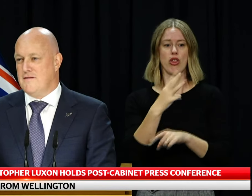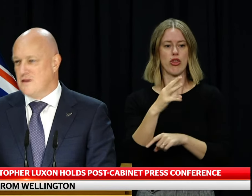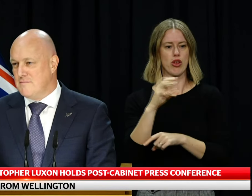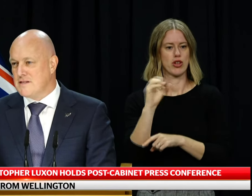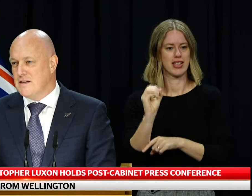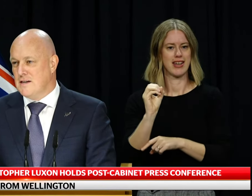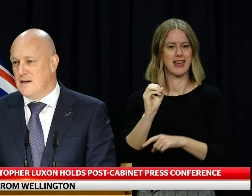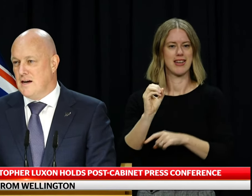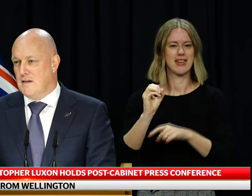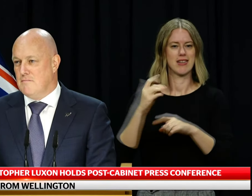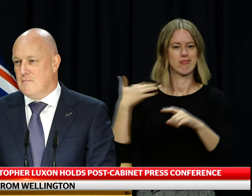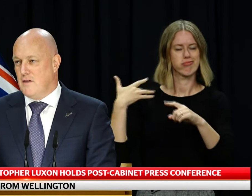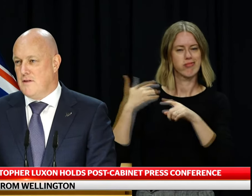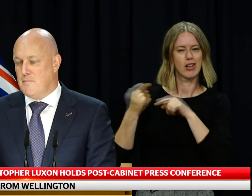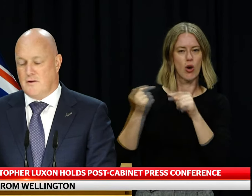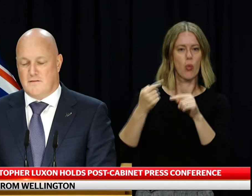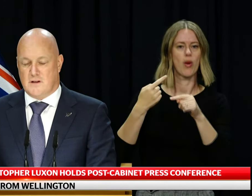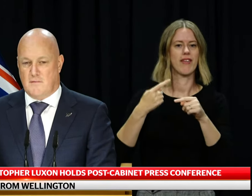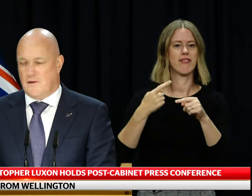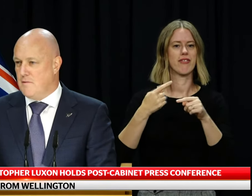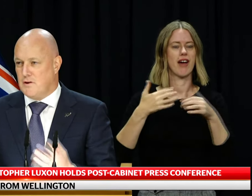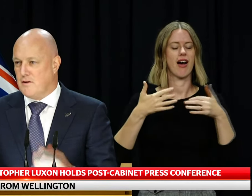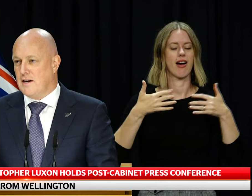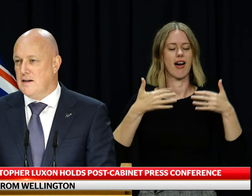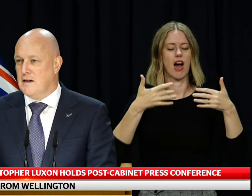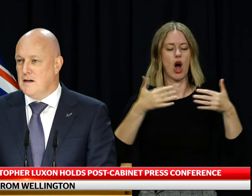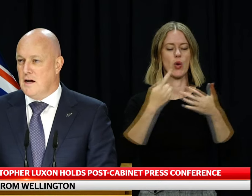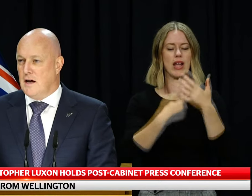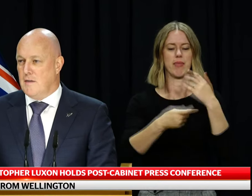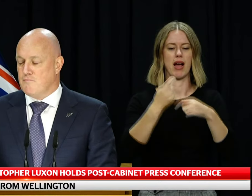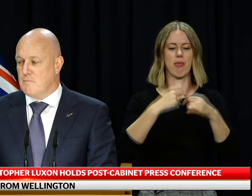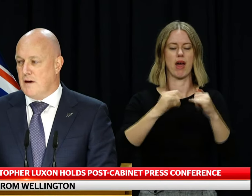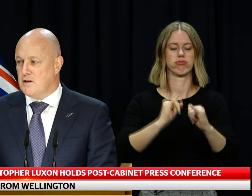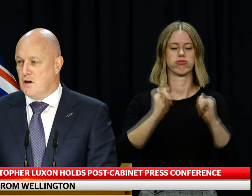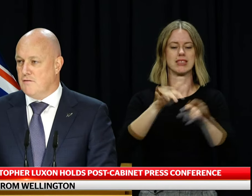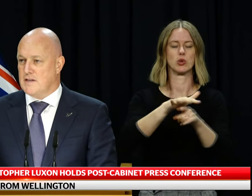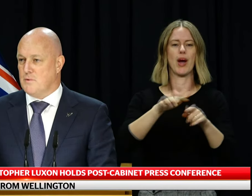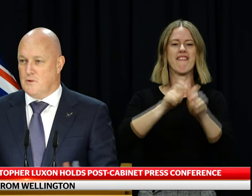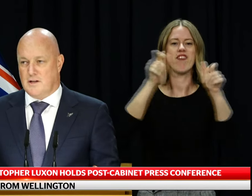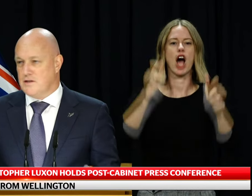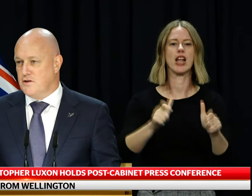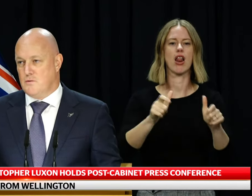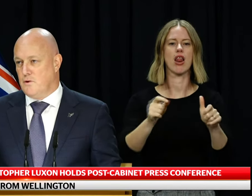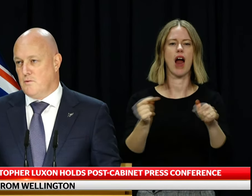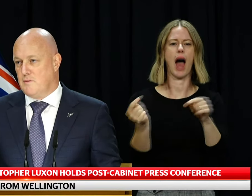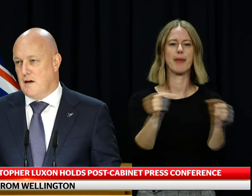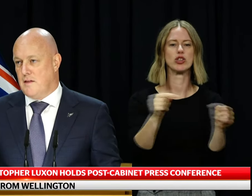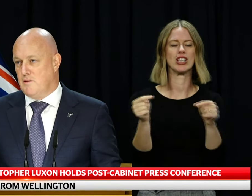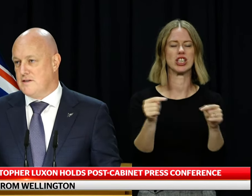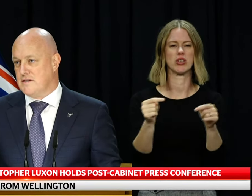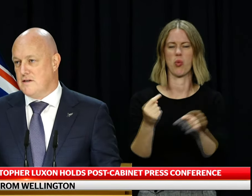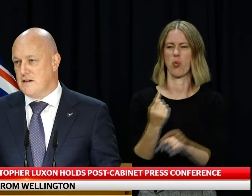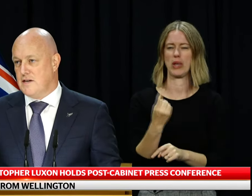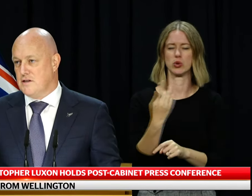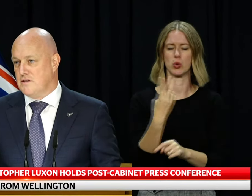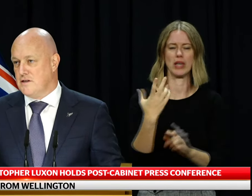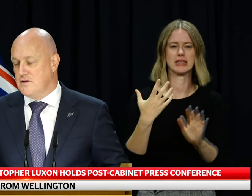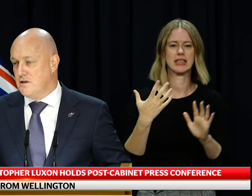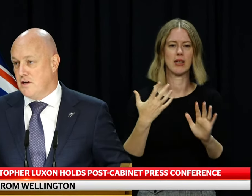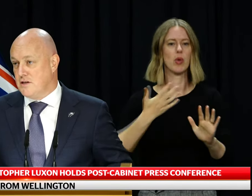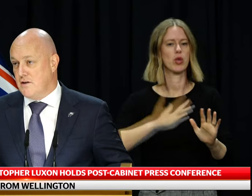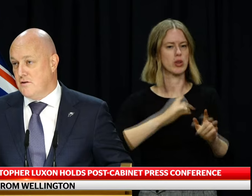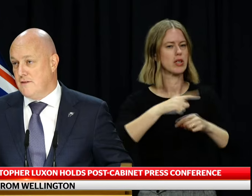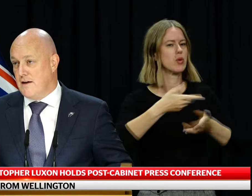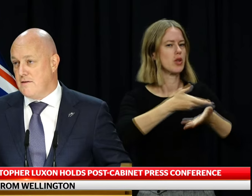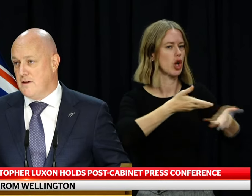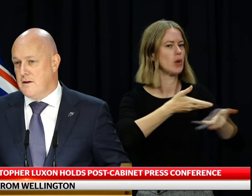I think, 5 times. Over that period of time, if I remember correctly. But, you know, for us, we want to continue to work with the Police Association and continue